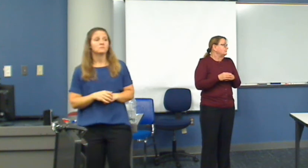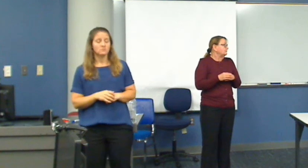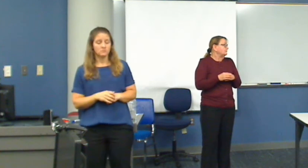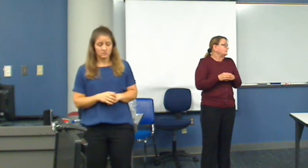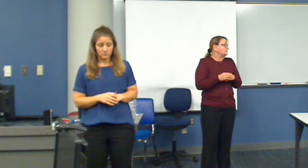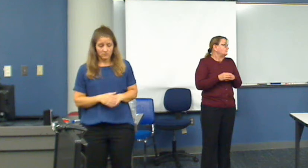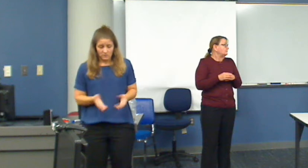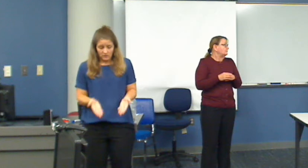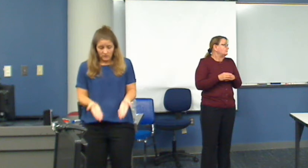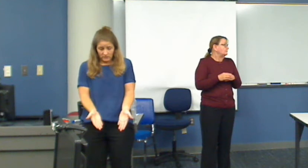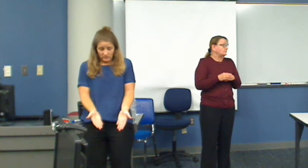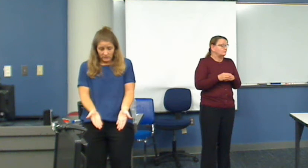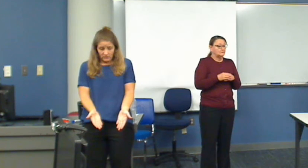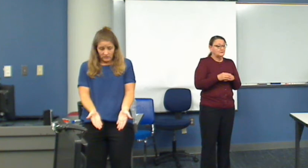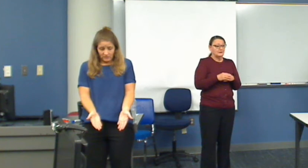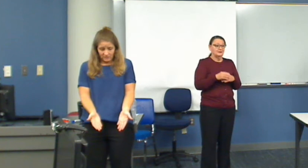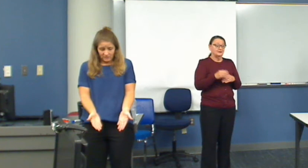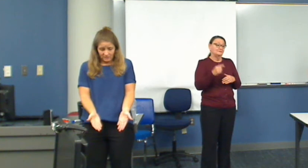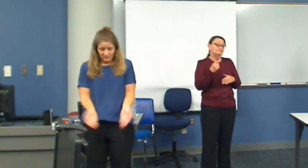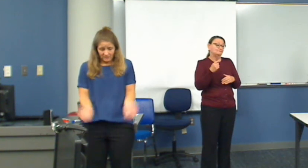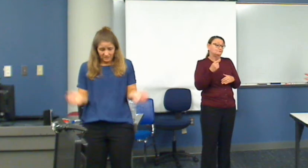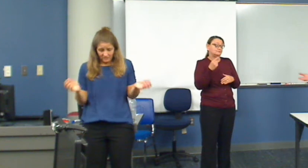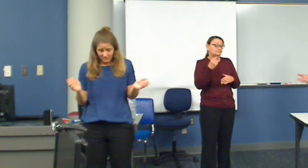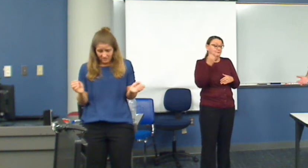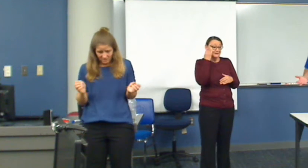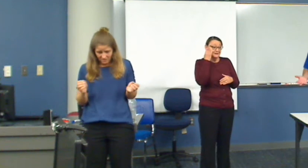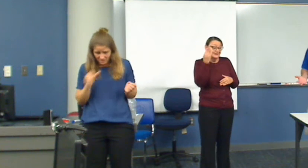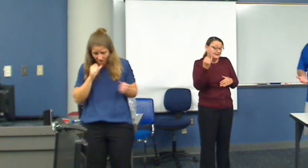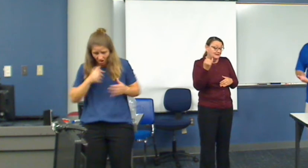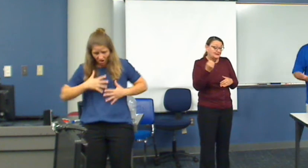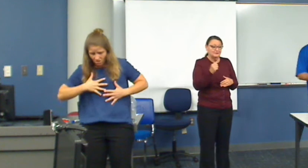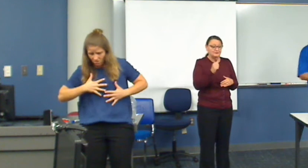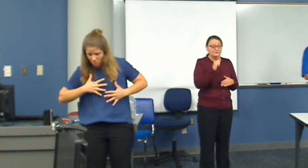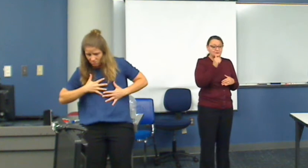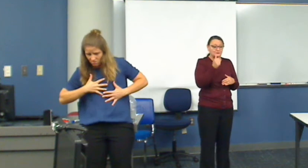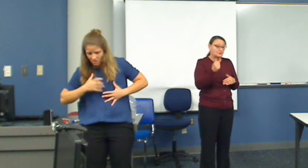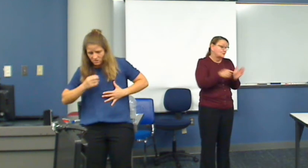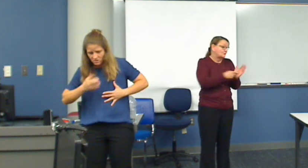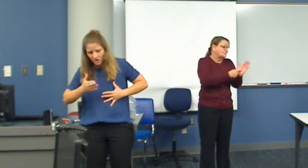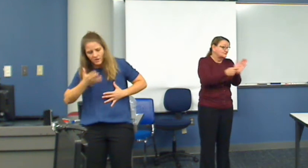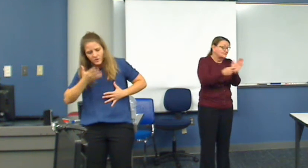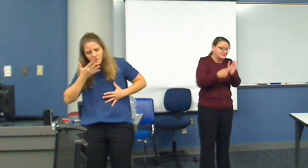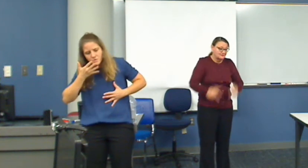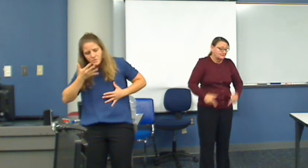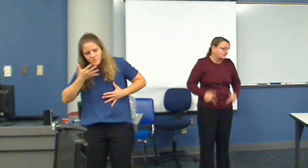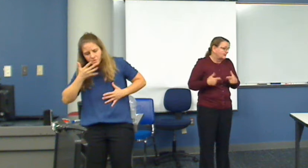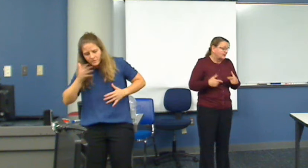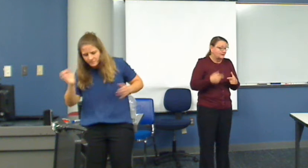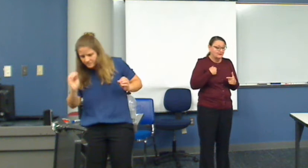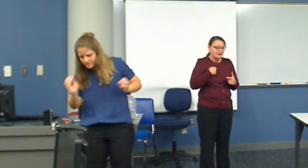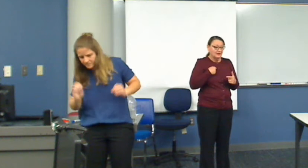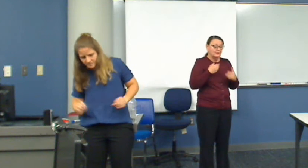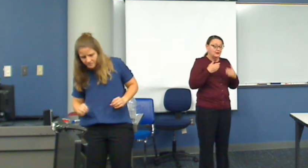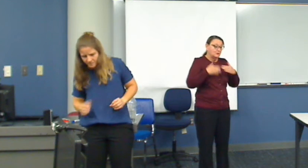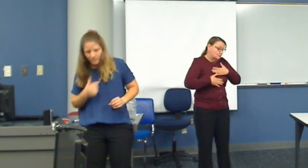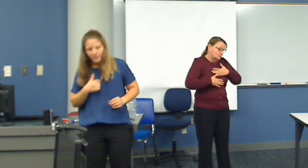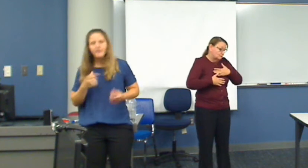with the victim and there's no signs of life, I start doing chest compression, and I go to give the breaths of the victim,